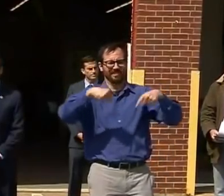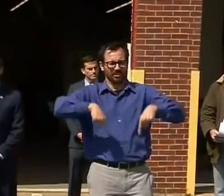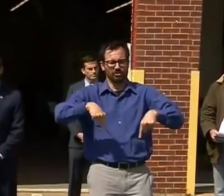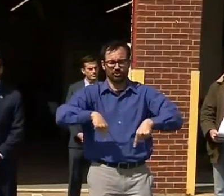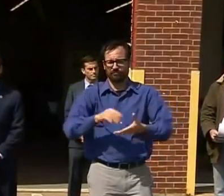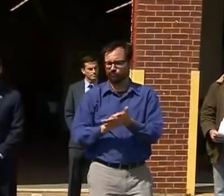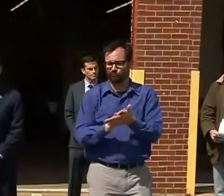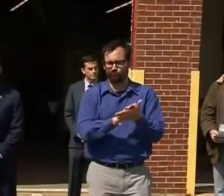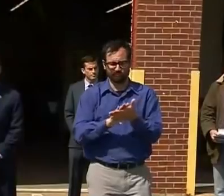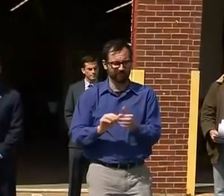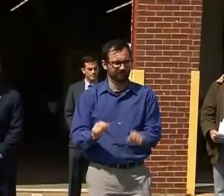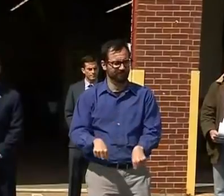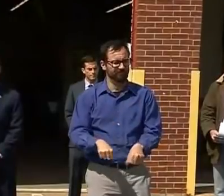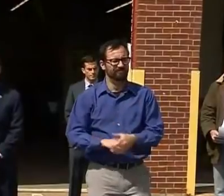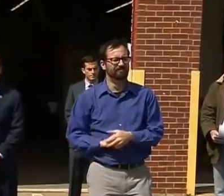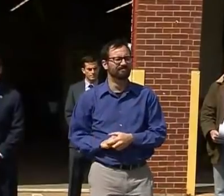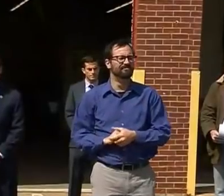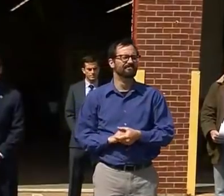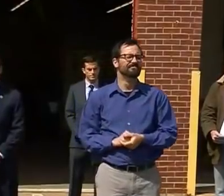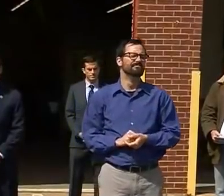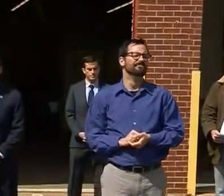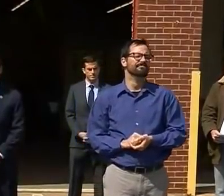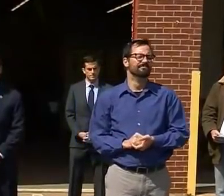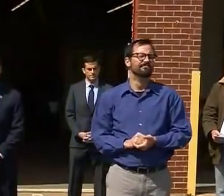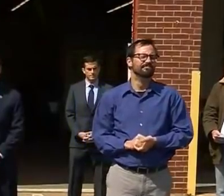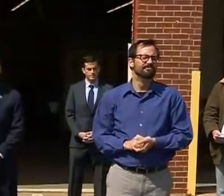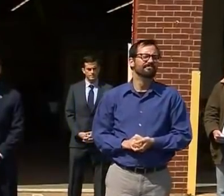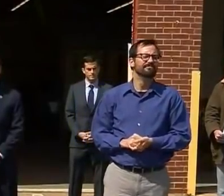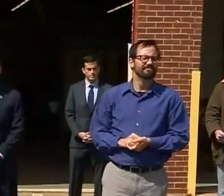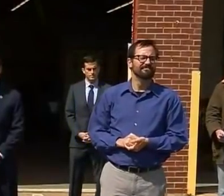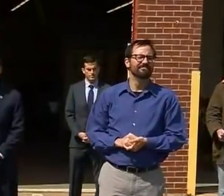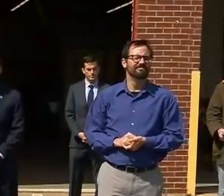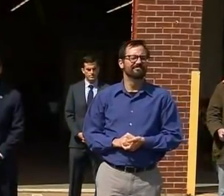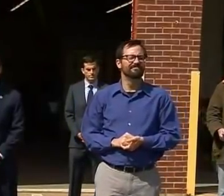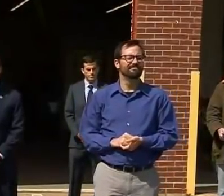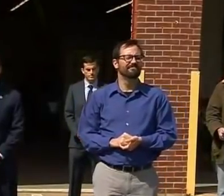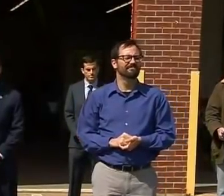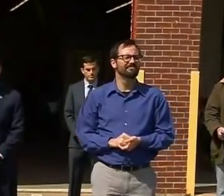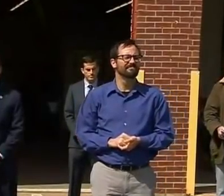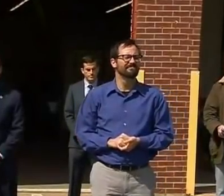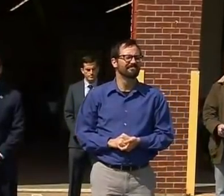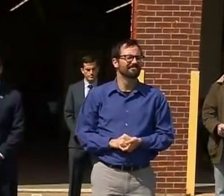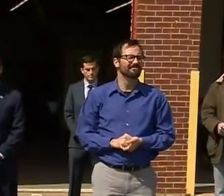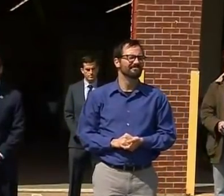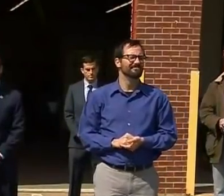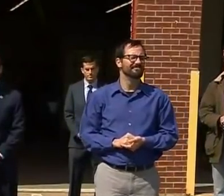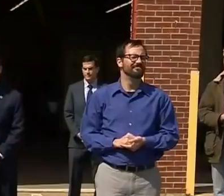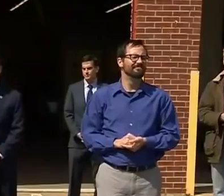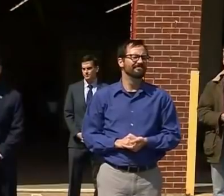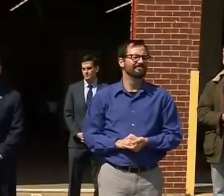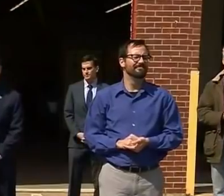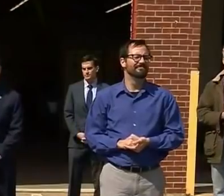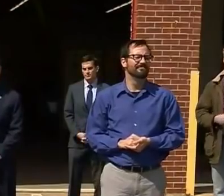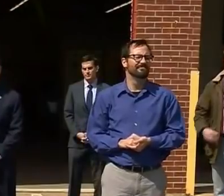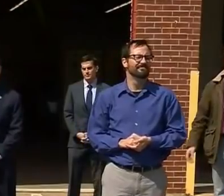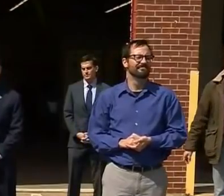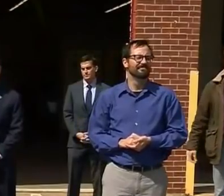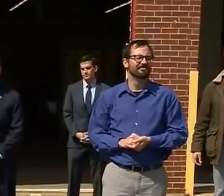that COVID-19 information and services are available to people in all communities, including non-English